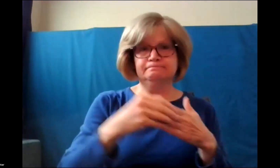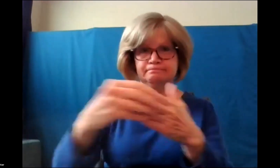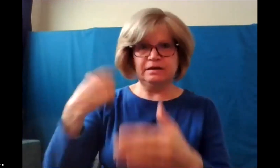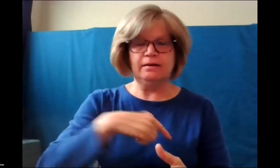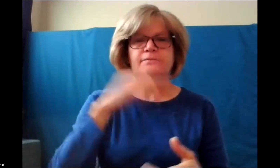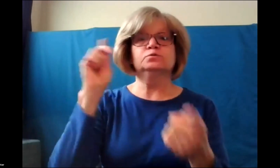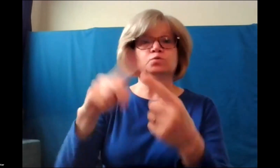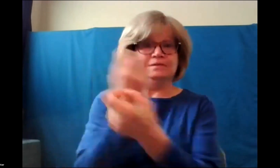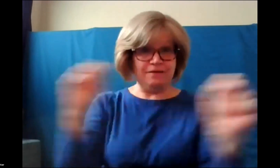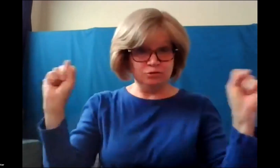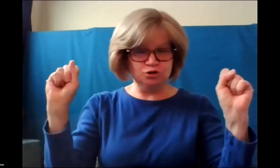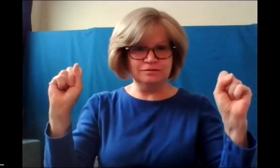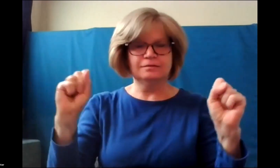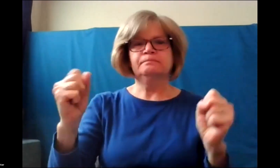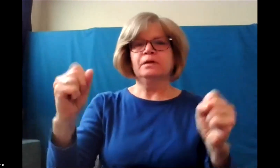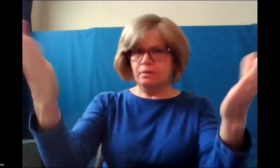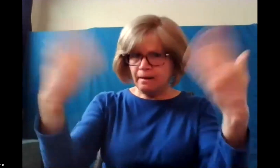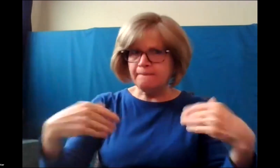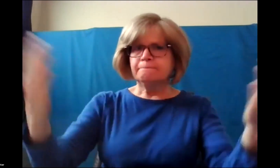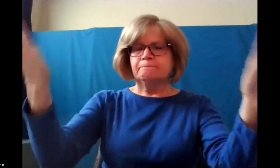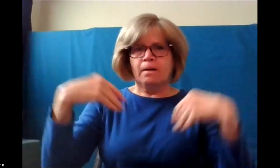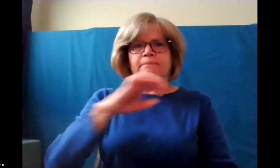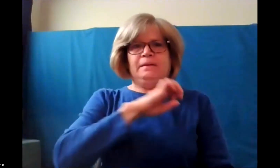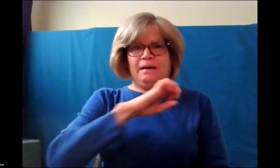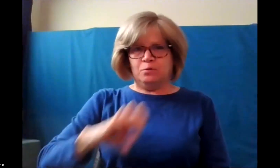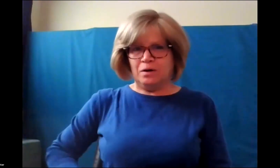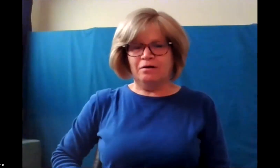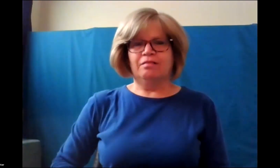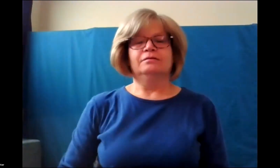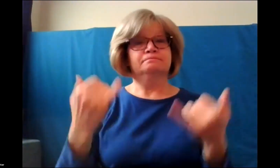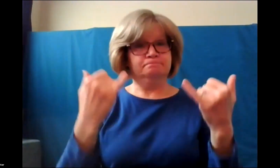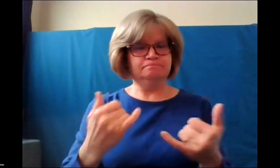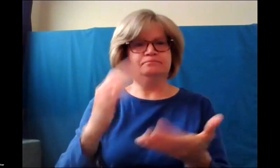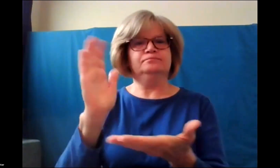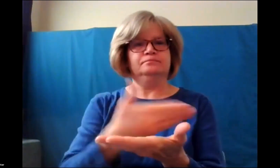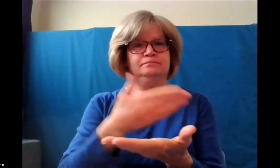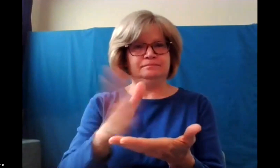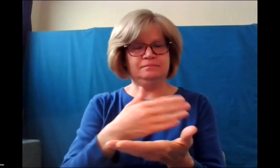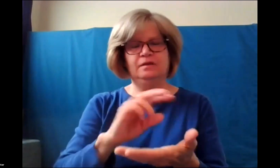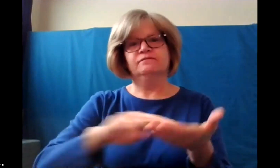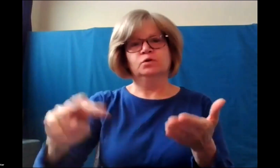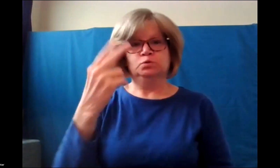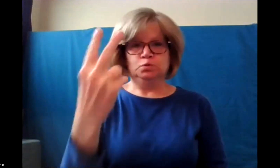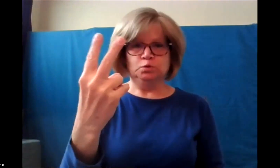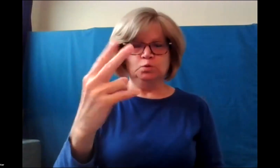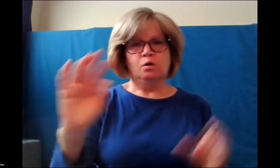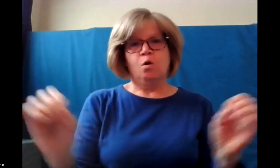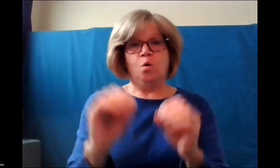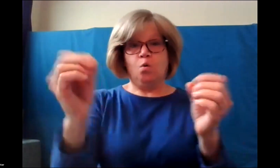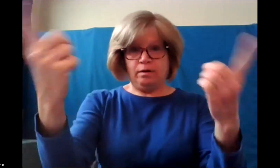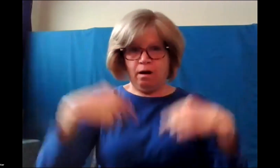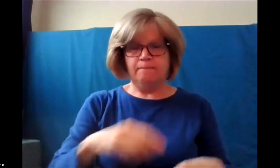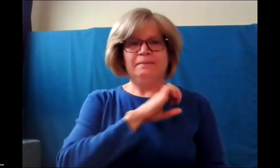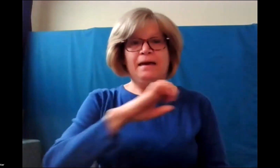salvation. O come, Emmanuel. Please join in singing verse 2 of